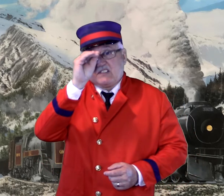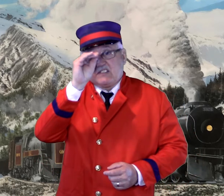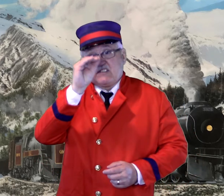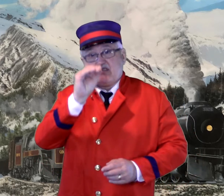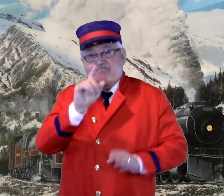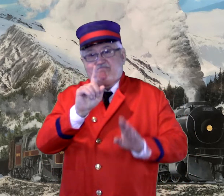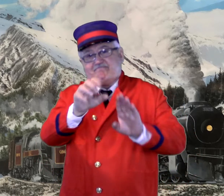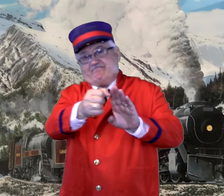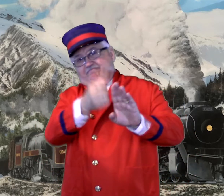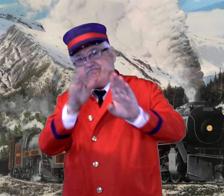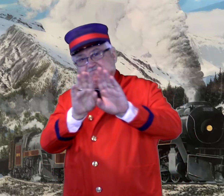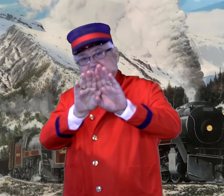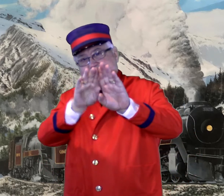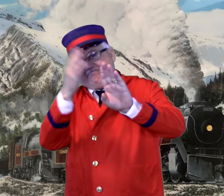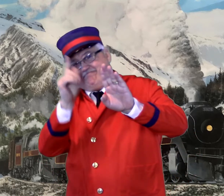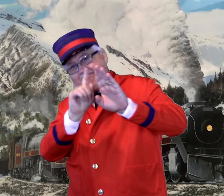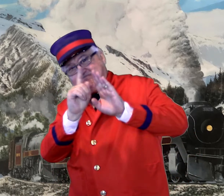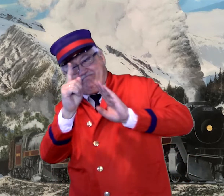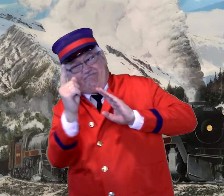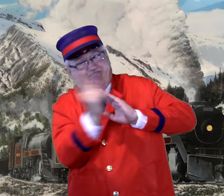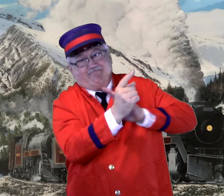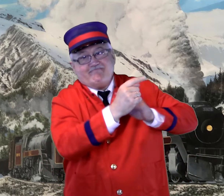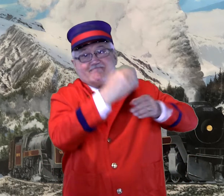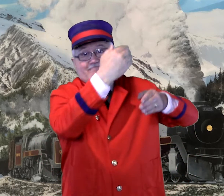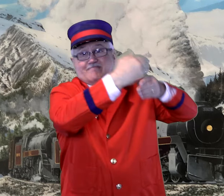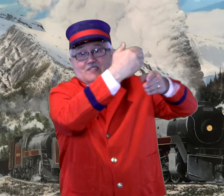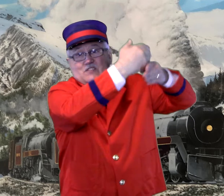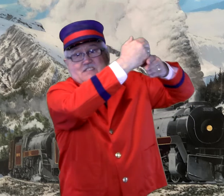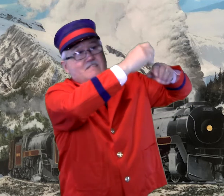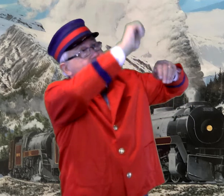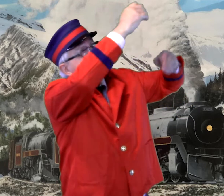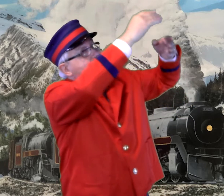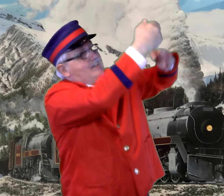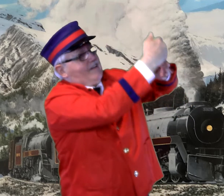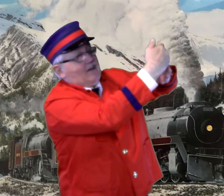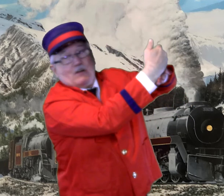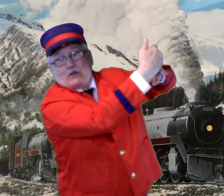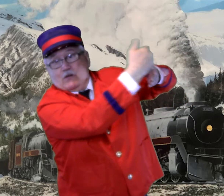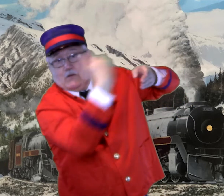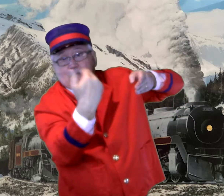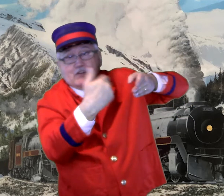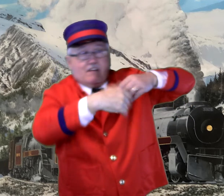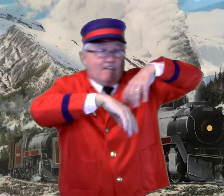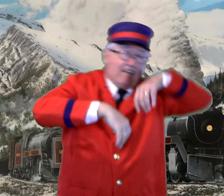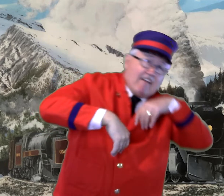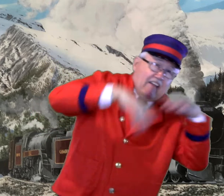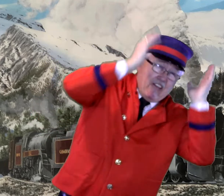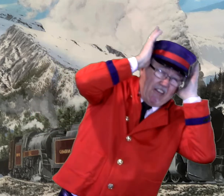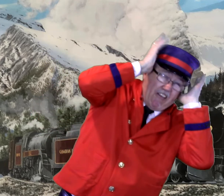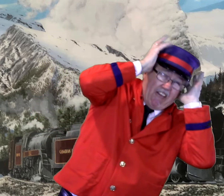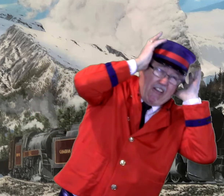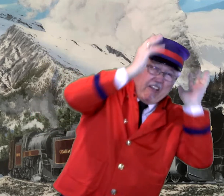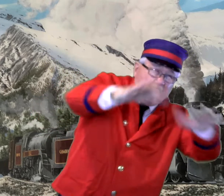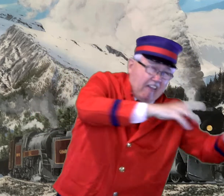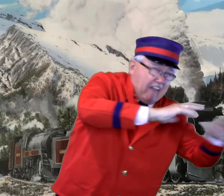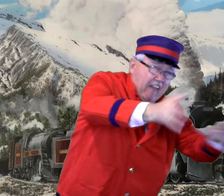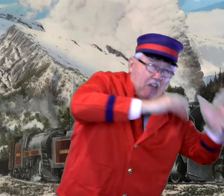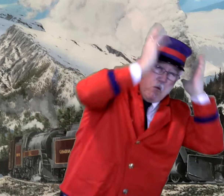cities. One boy decided to pass some time by going out to the small platform between adjoining rail